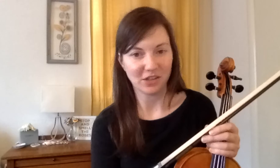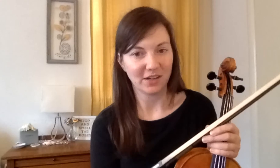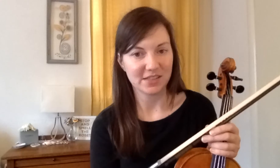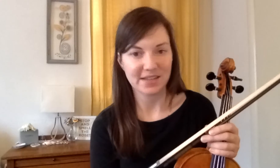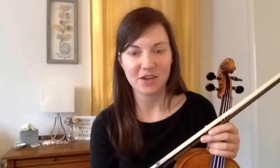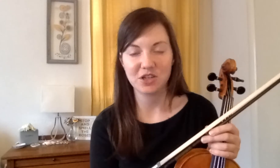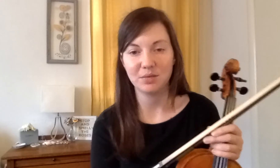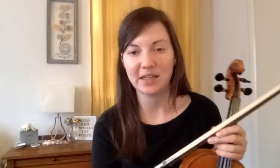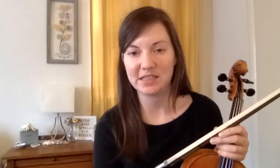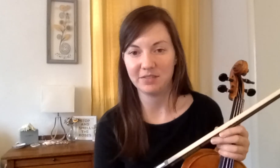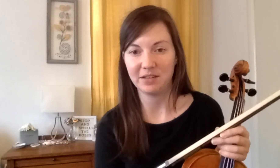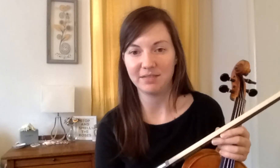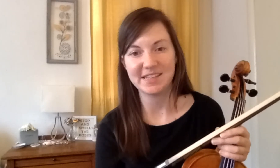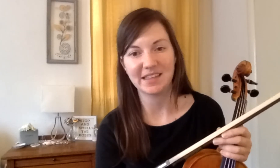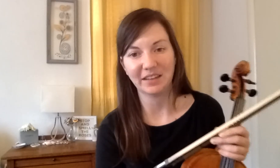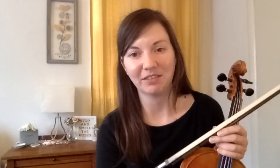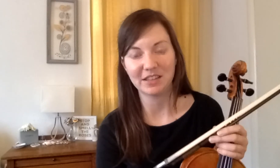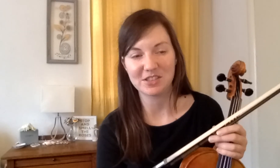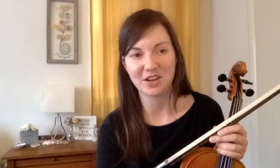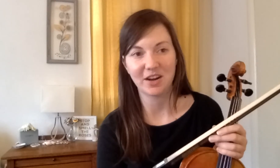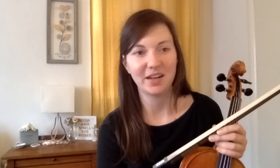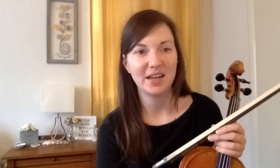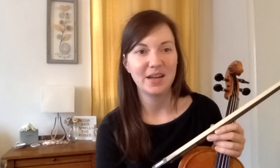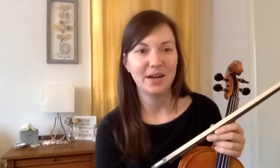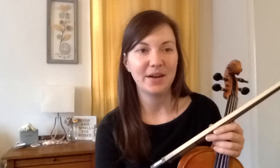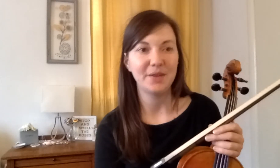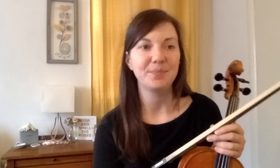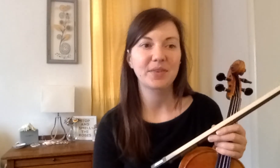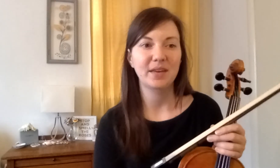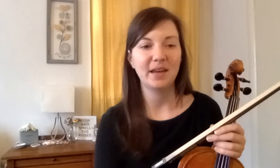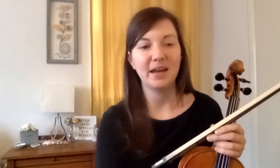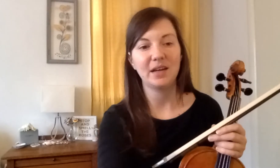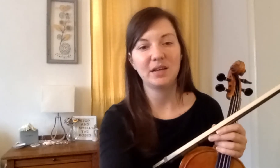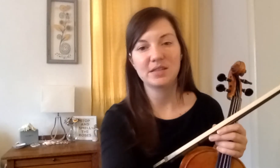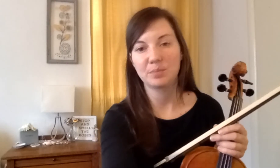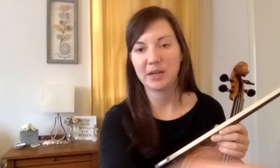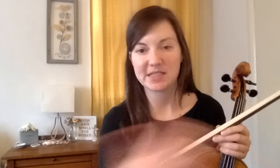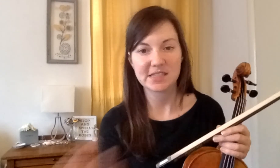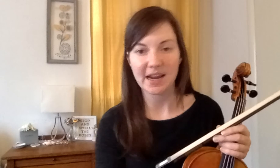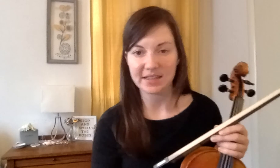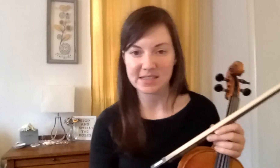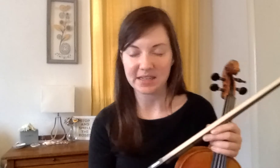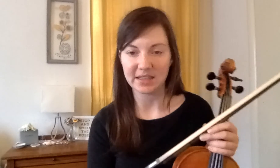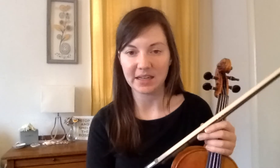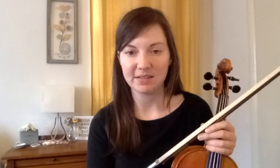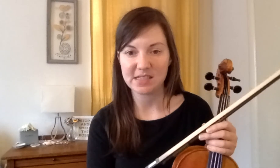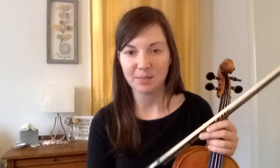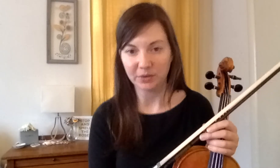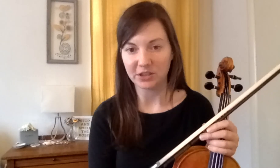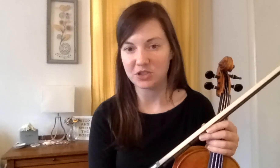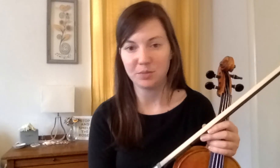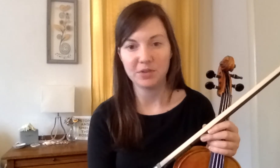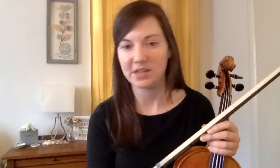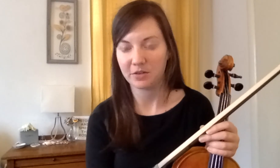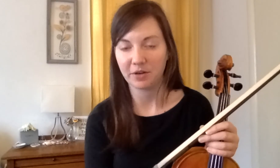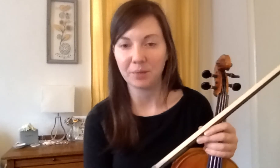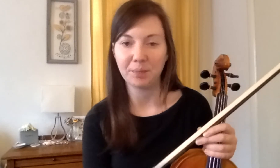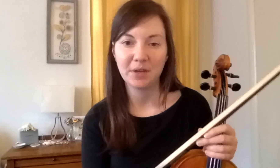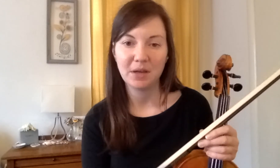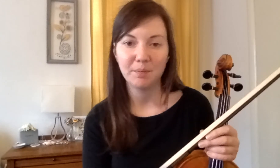It's actually a relatively recently written song, but it's stylistically similar to music from many,